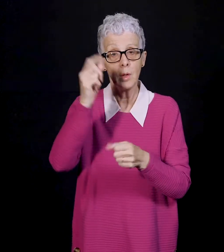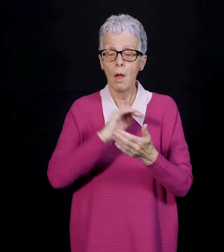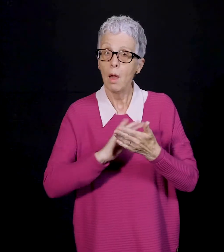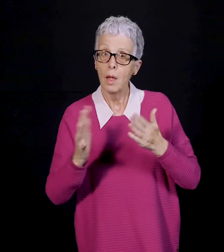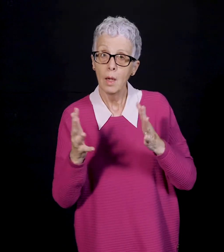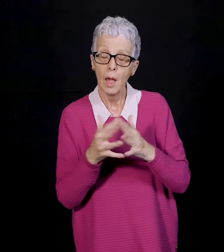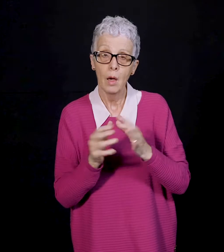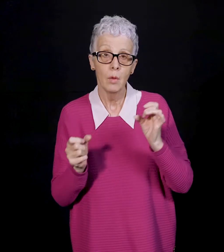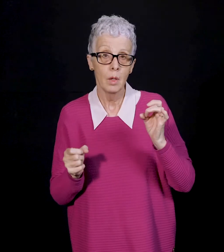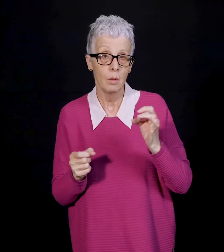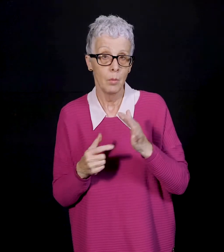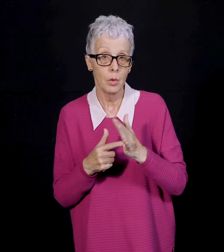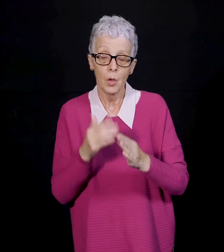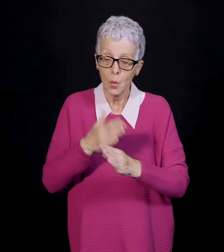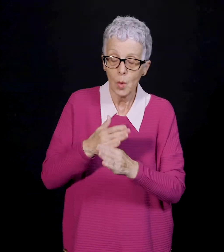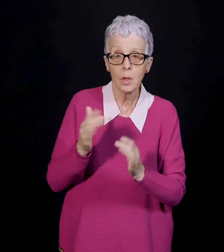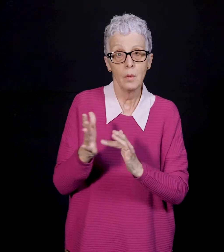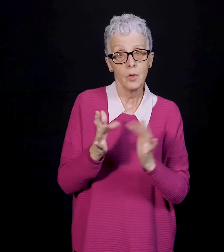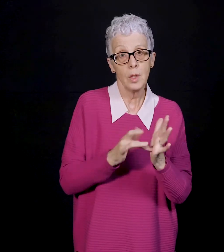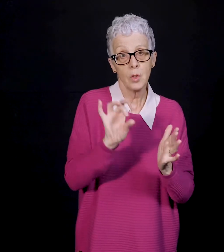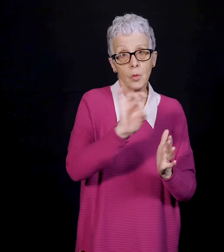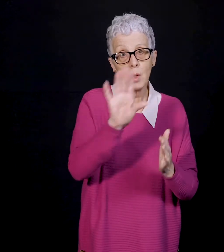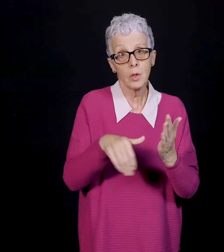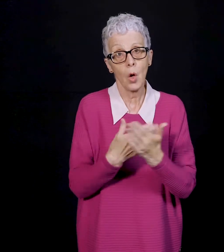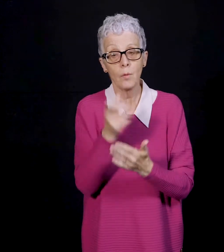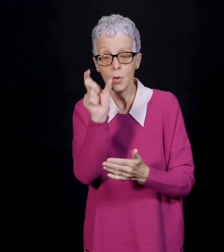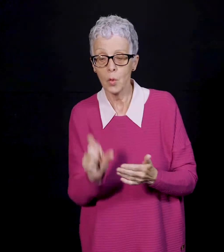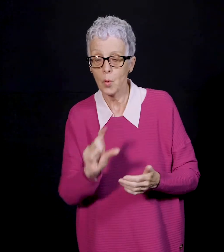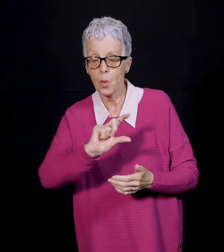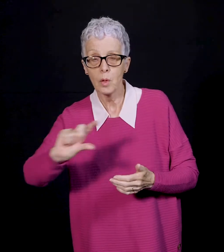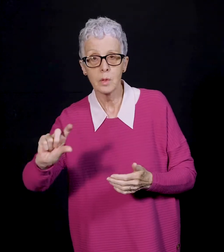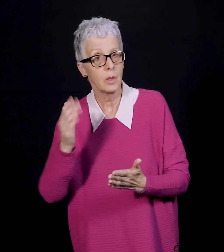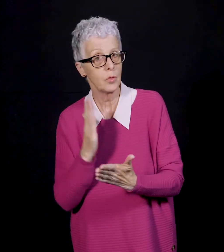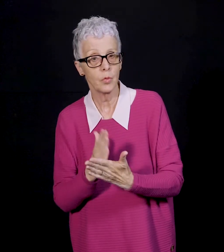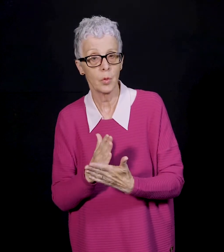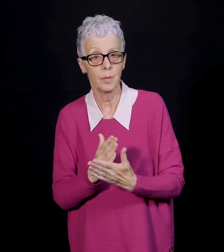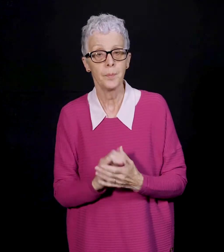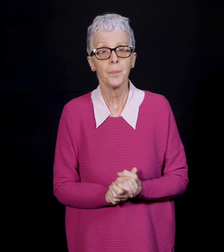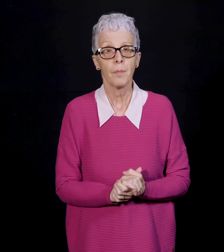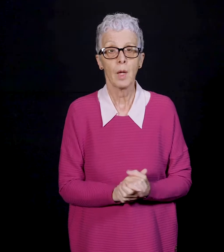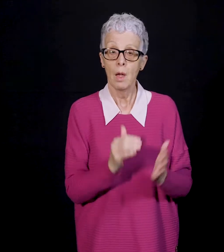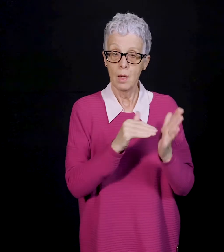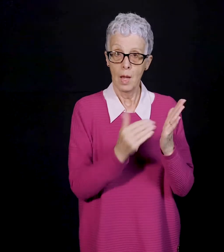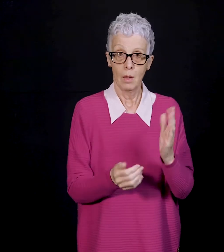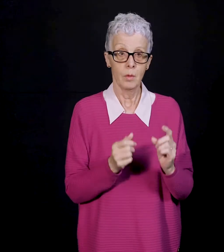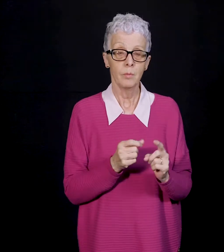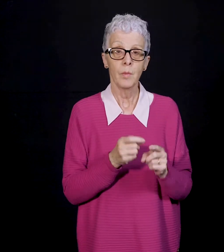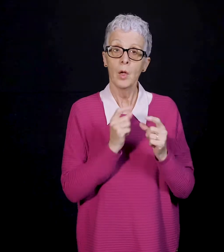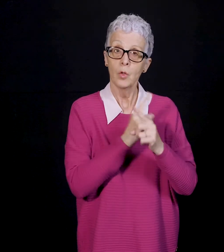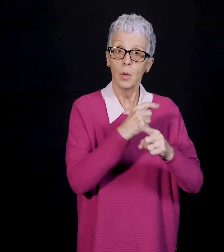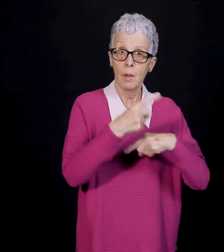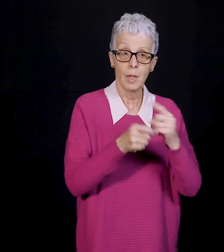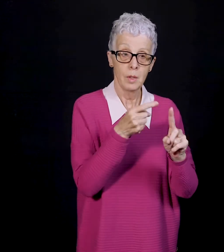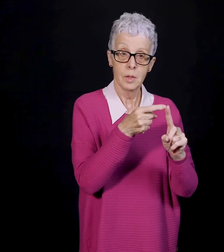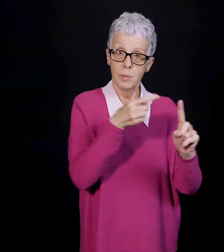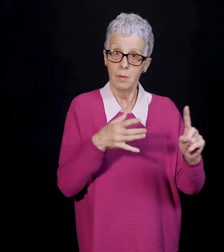just how important the work of Jesus Christ on the cross is. So let's talk specifically around what happened on that particular